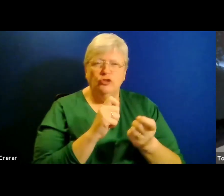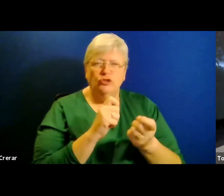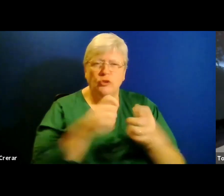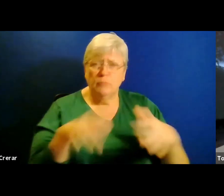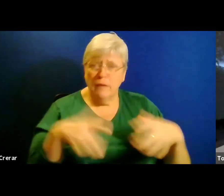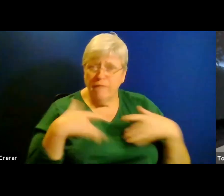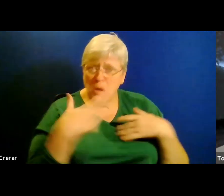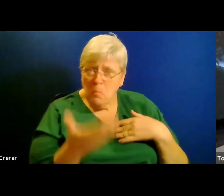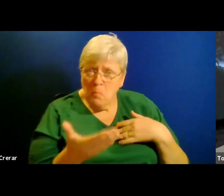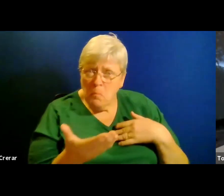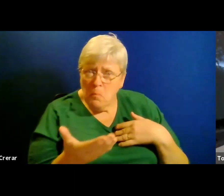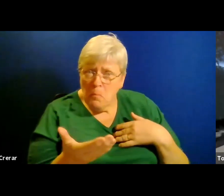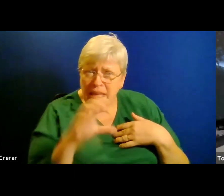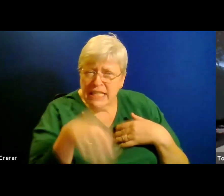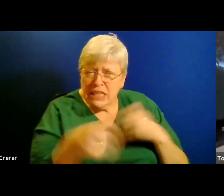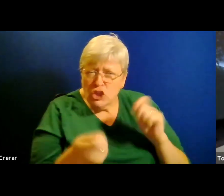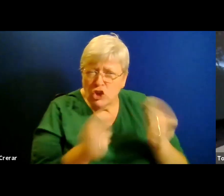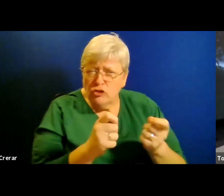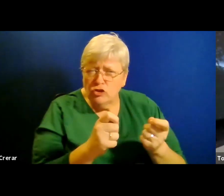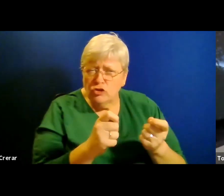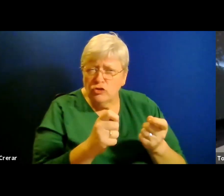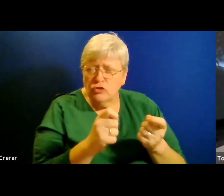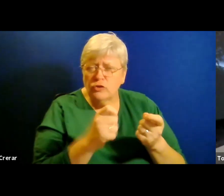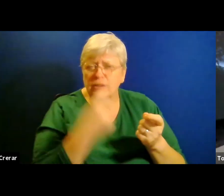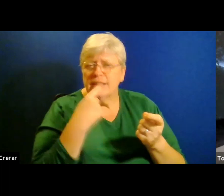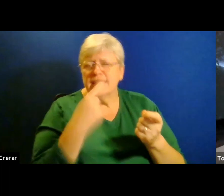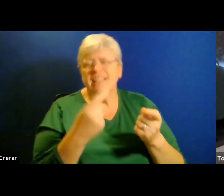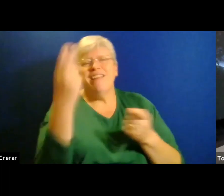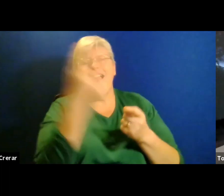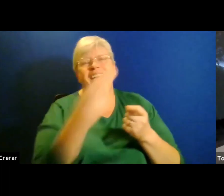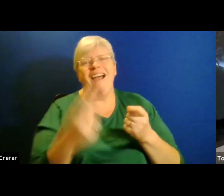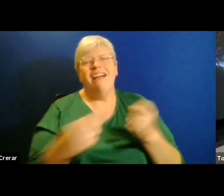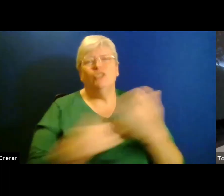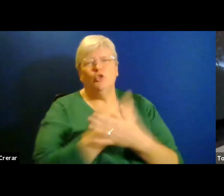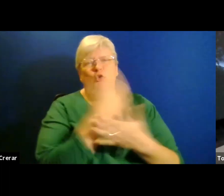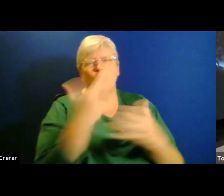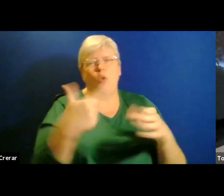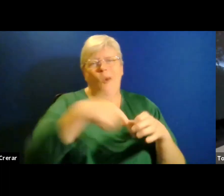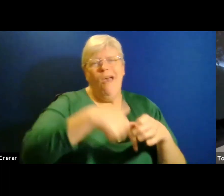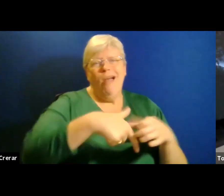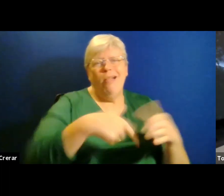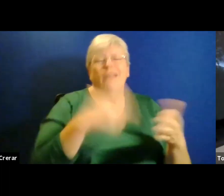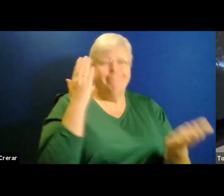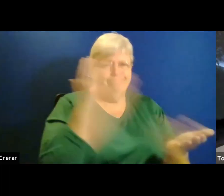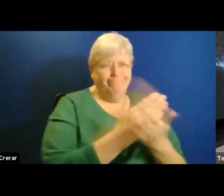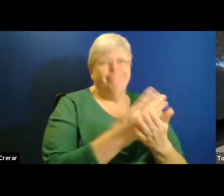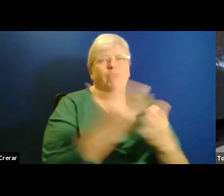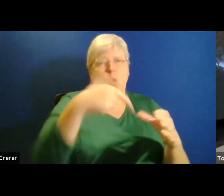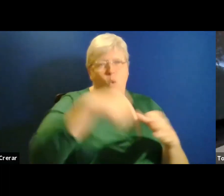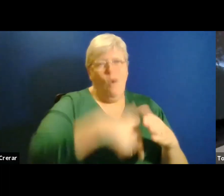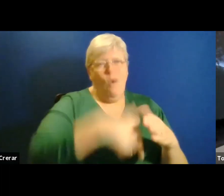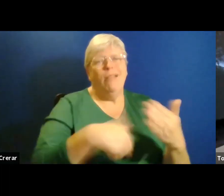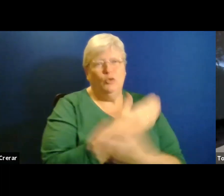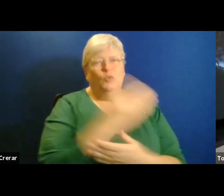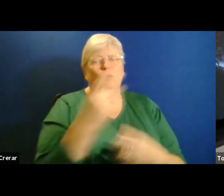it? The city's changing. They said that art was the new oil. Art is the new oil. We woke up one day to